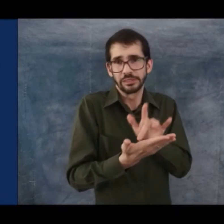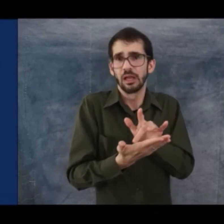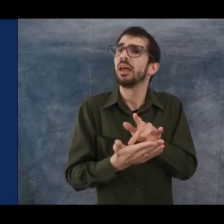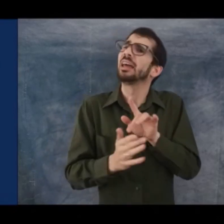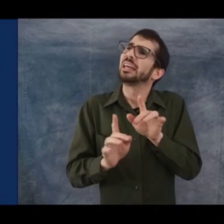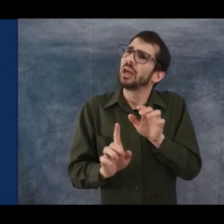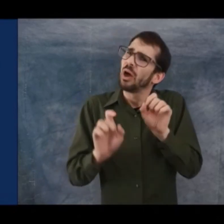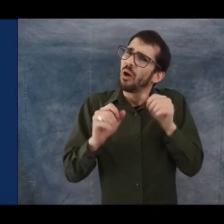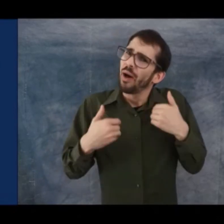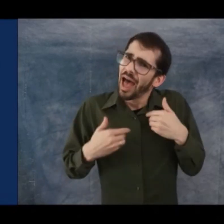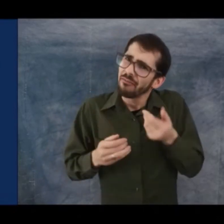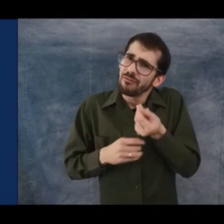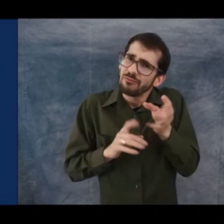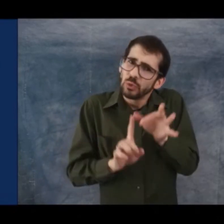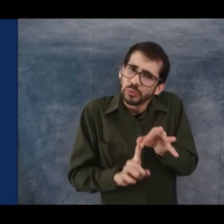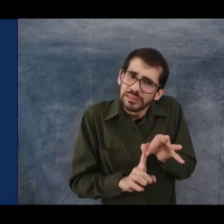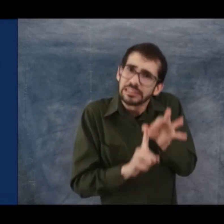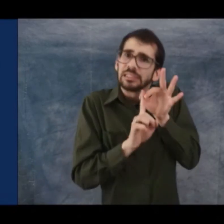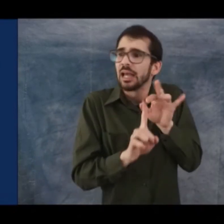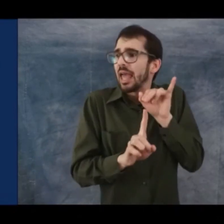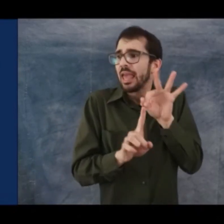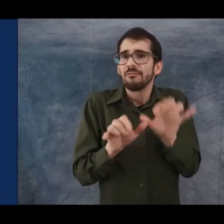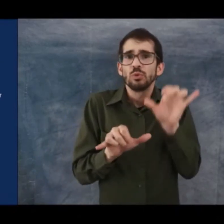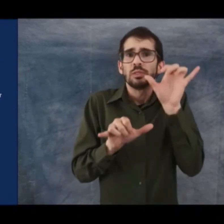on campus for afternoon classes.